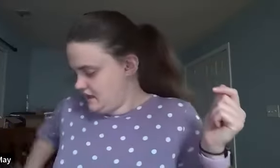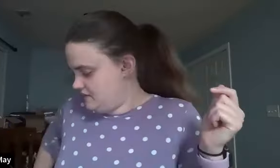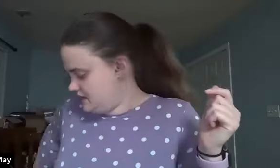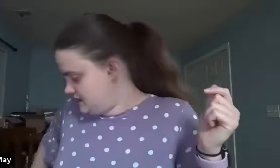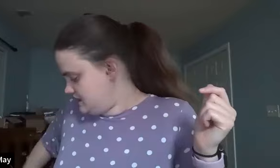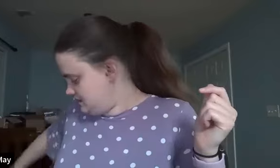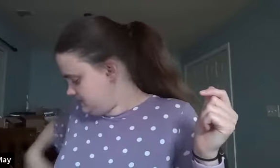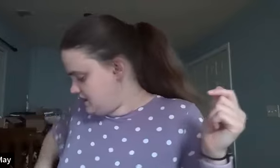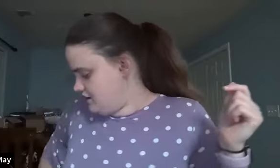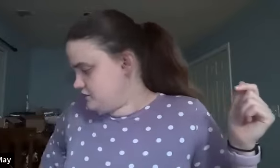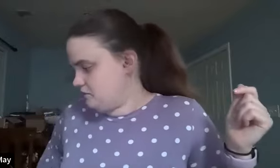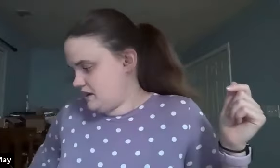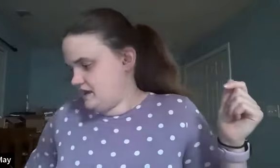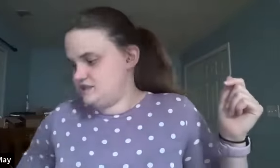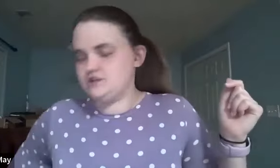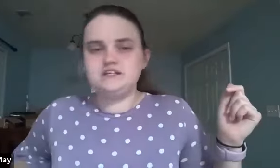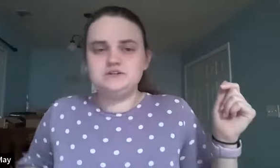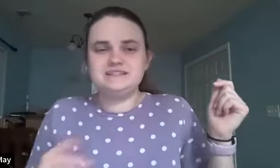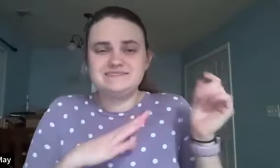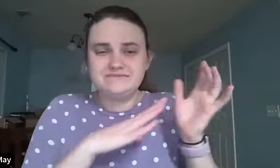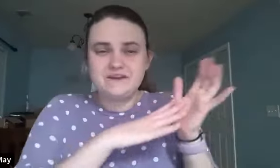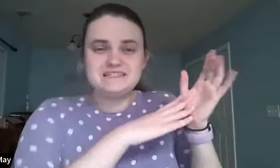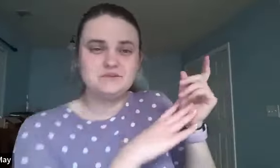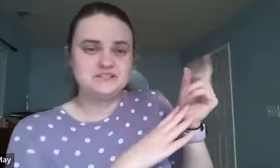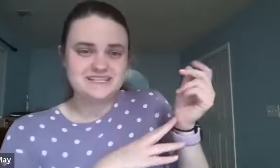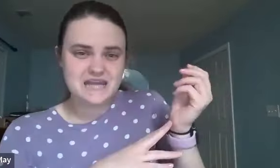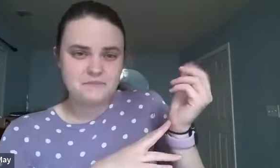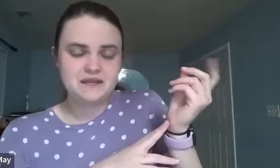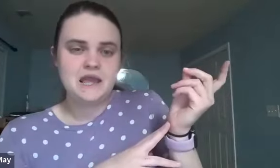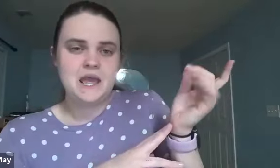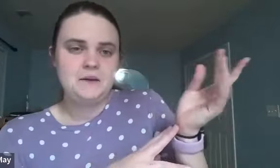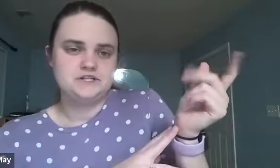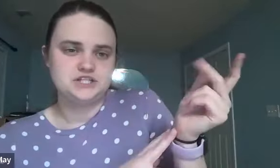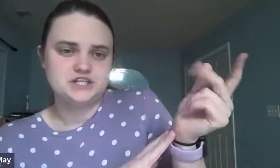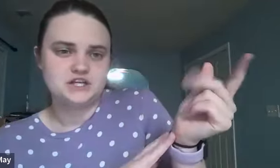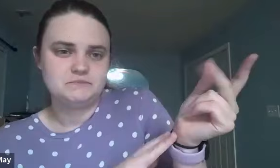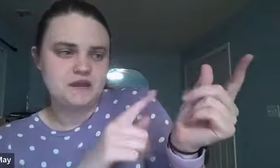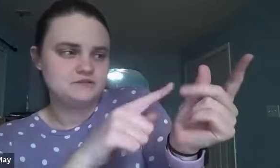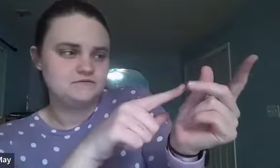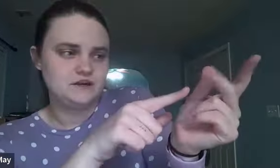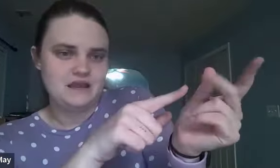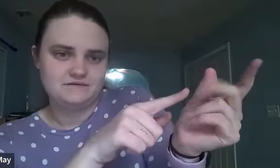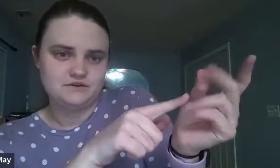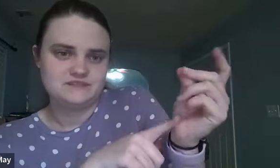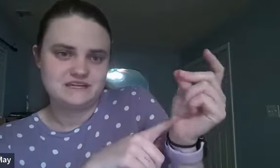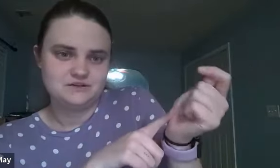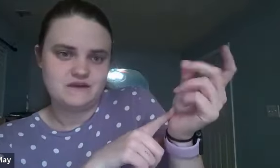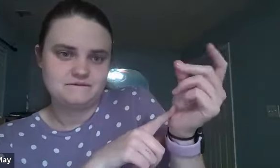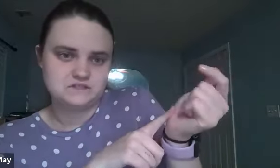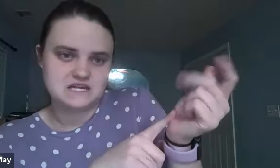And then the other way is you're going to do, it's very similar to the snapping, but you're just going to bounce your finger back and forth. So instead of doing that full snap, you